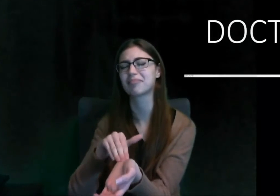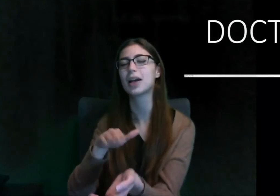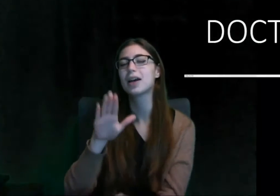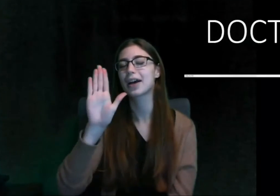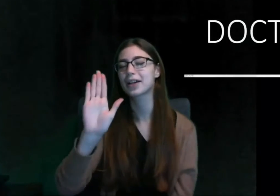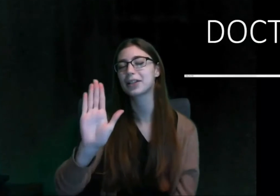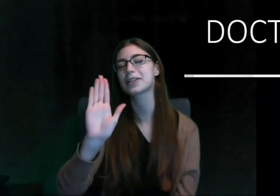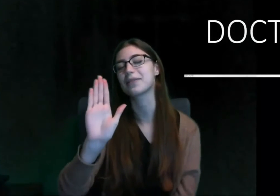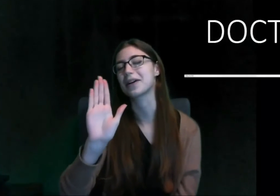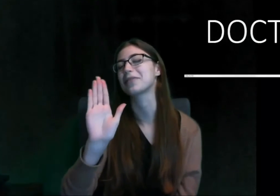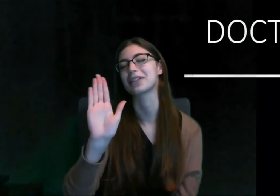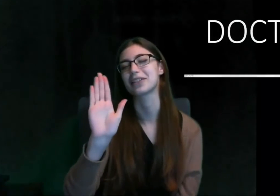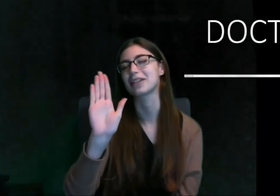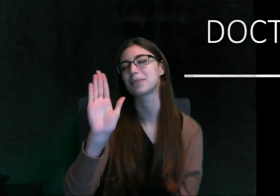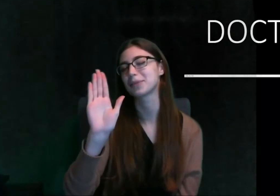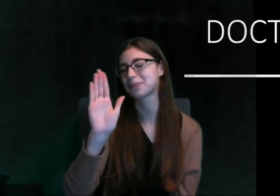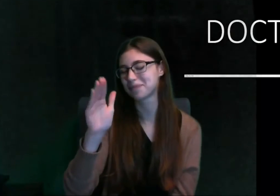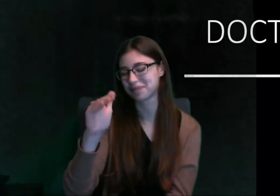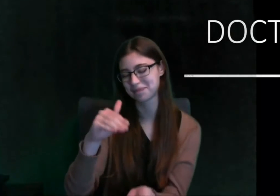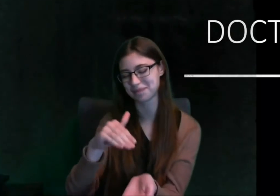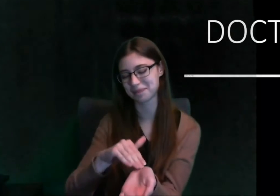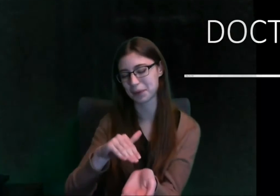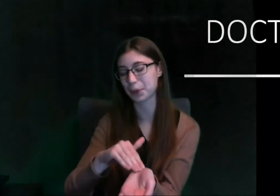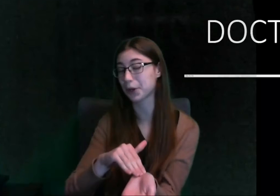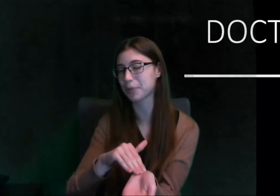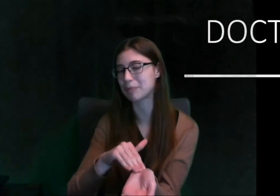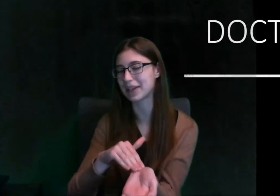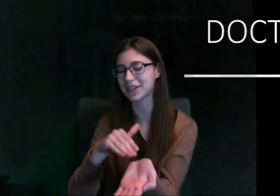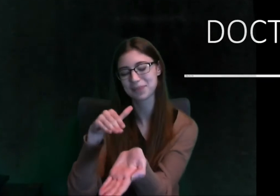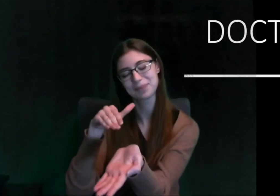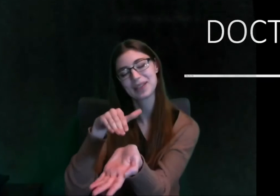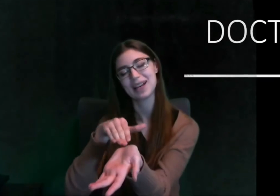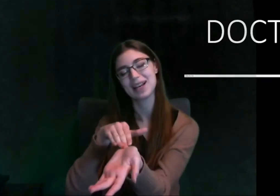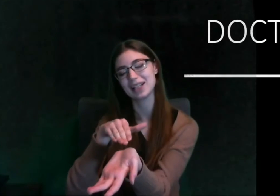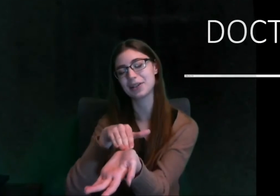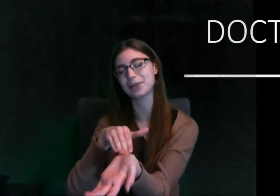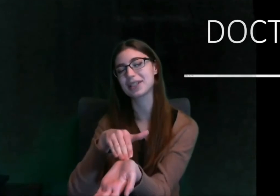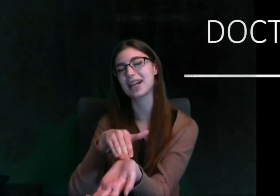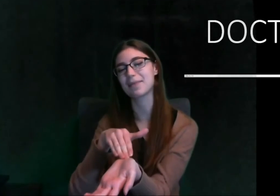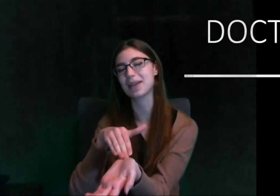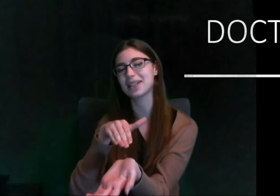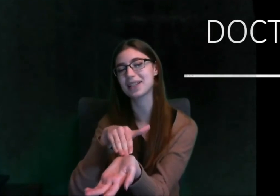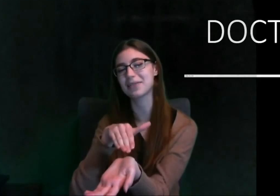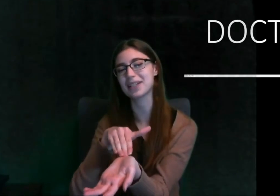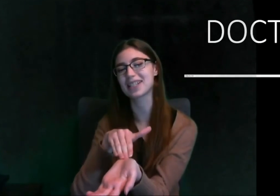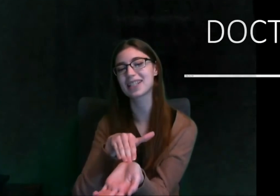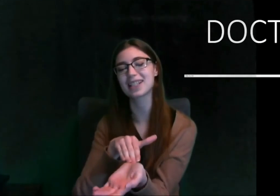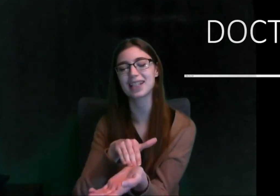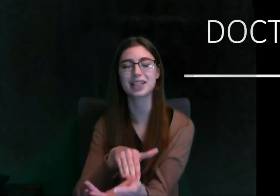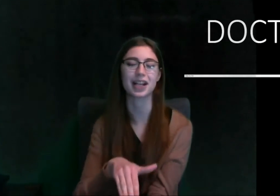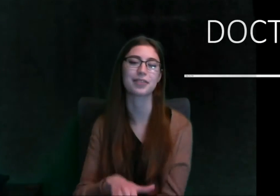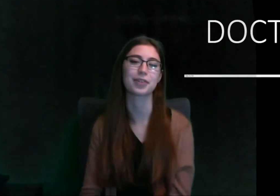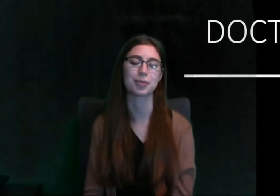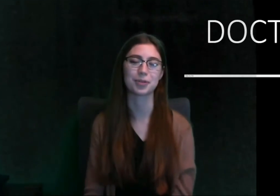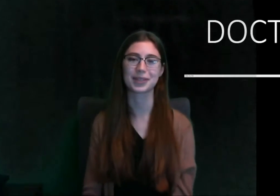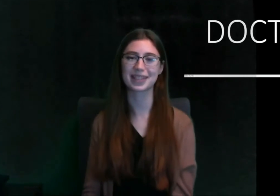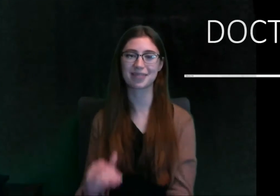A closed 5 hand shape. Or an open B. You're going to tap that to your wrist like checking for a pulse.